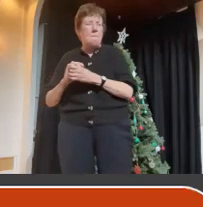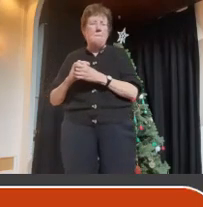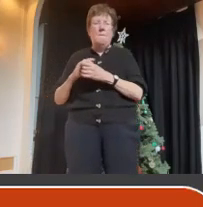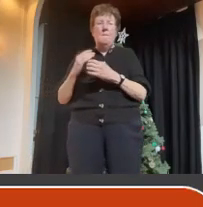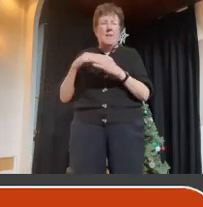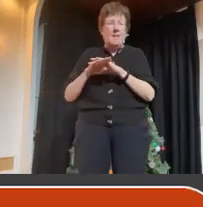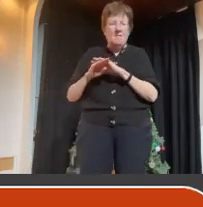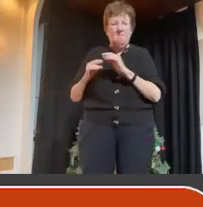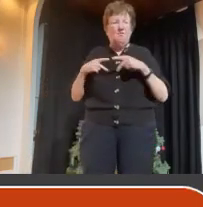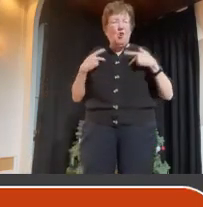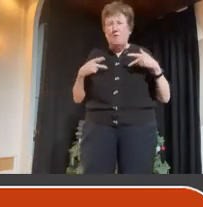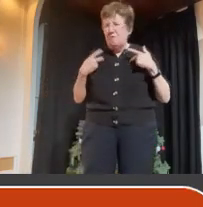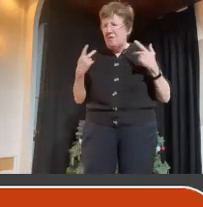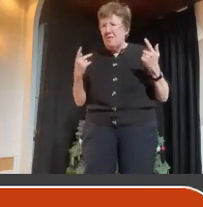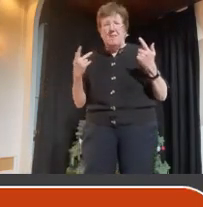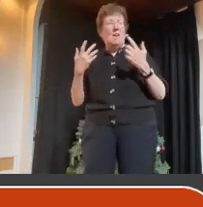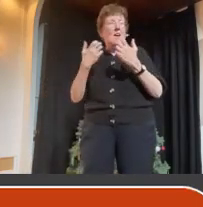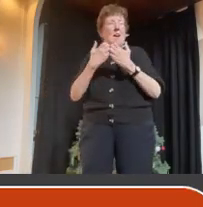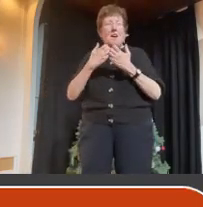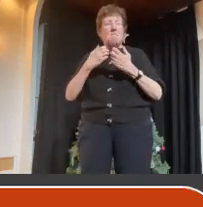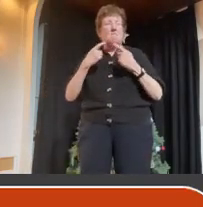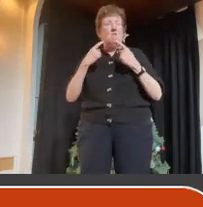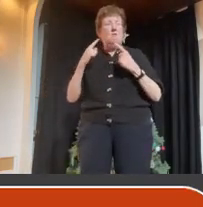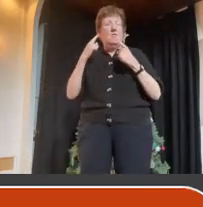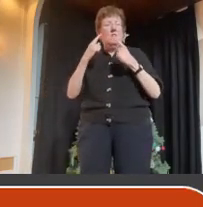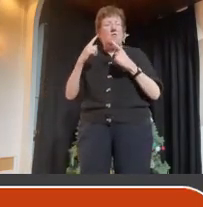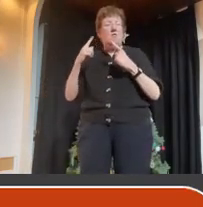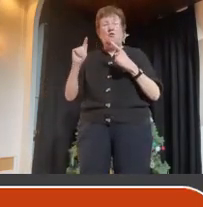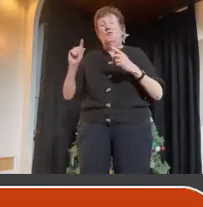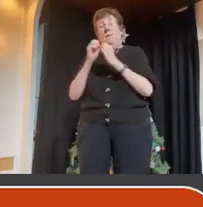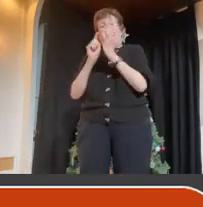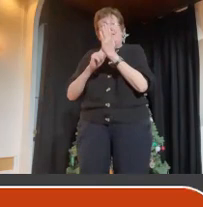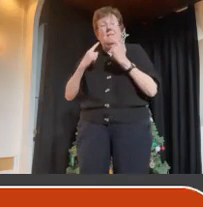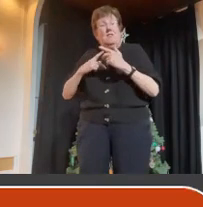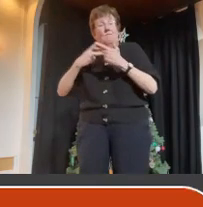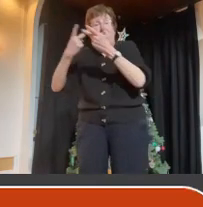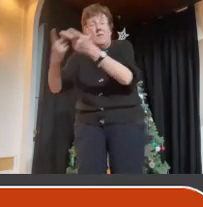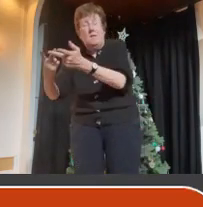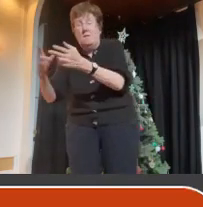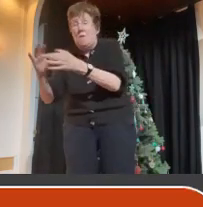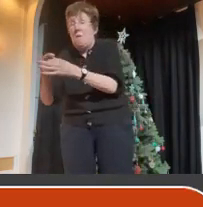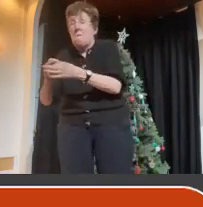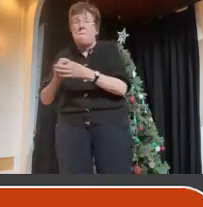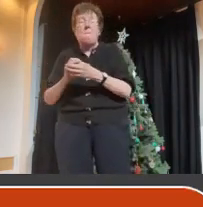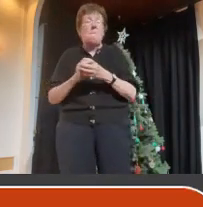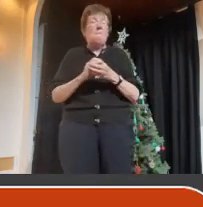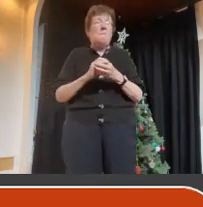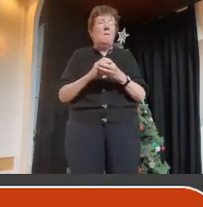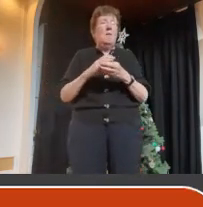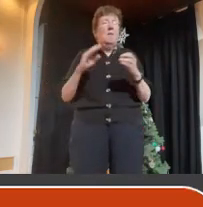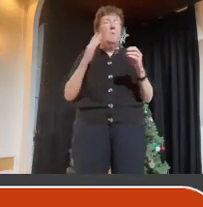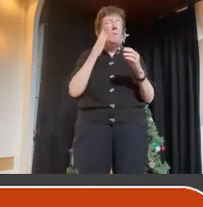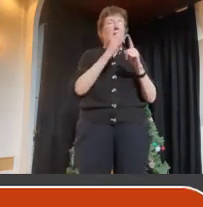you have one deaf child in a hearing home? What about nursery? Where's the BSL support at nursery? BSL teachers